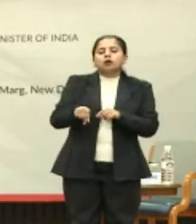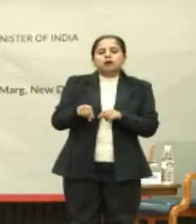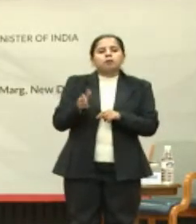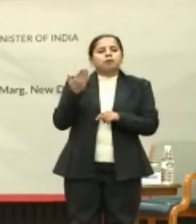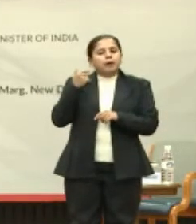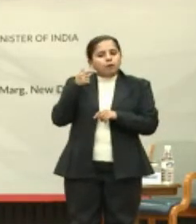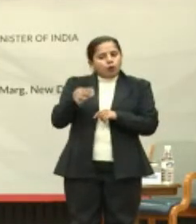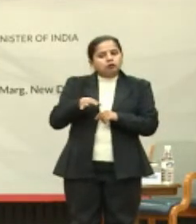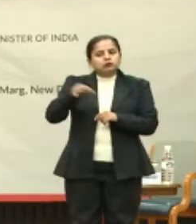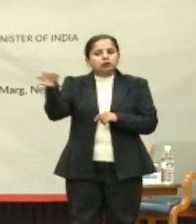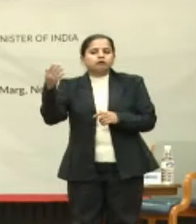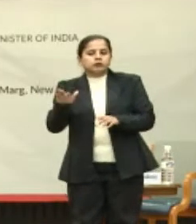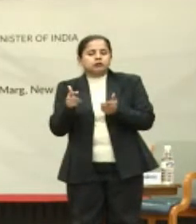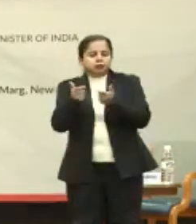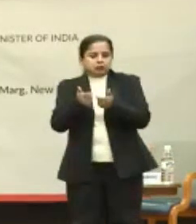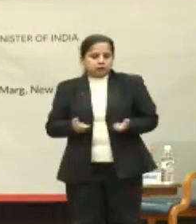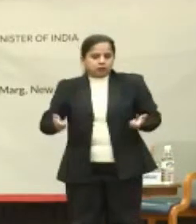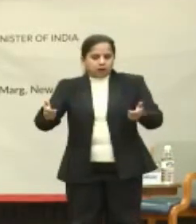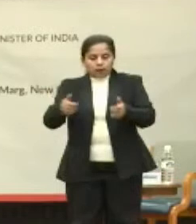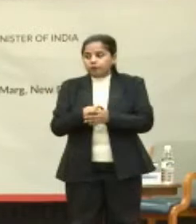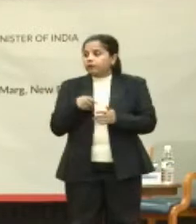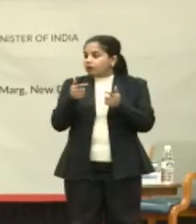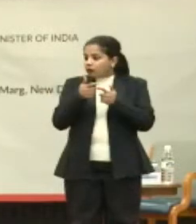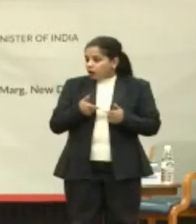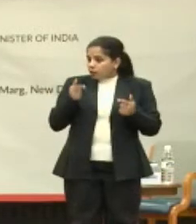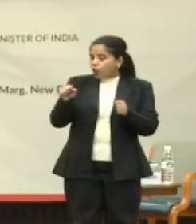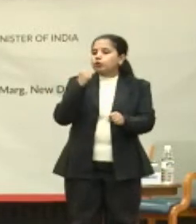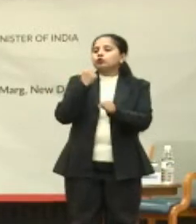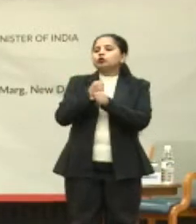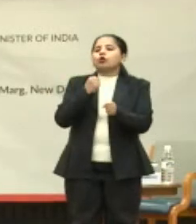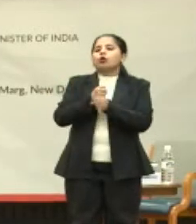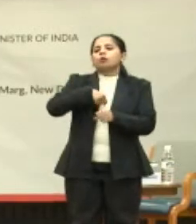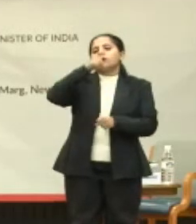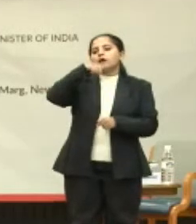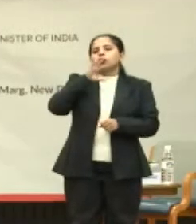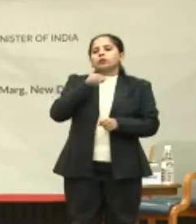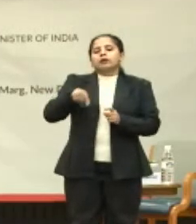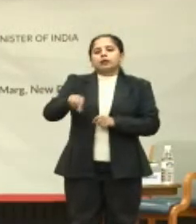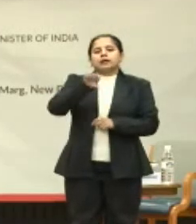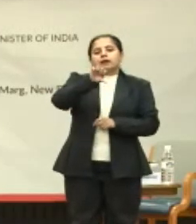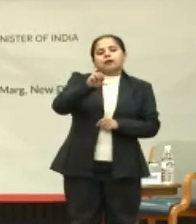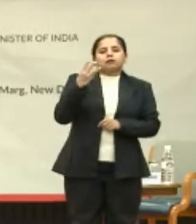Committee that led to the Government of India Act of